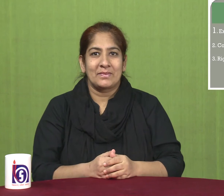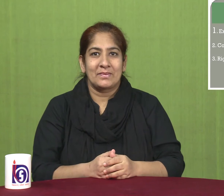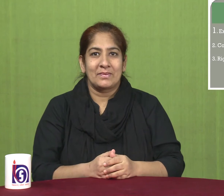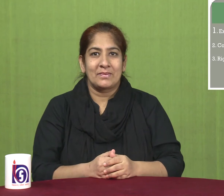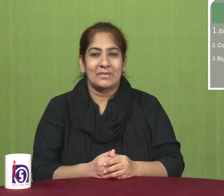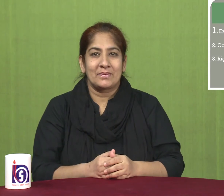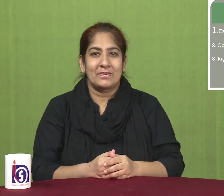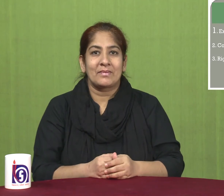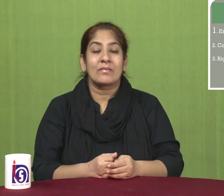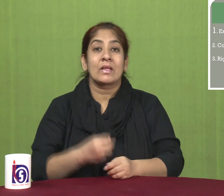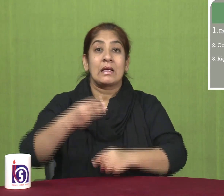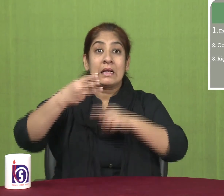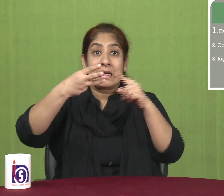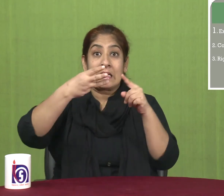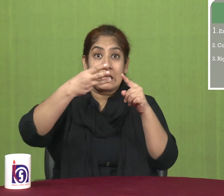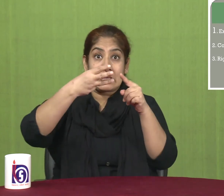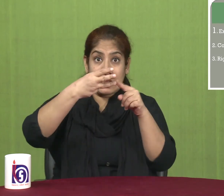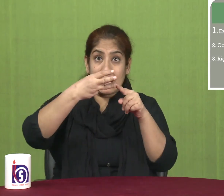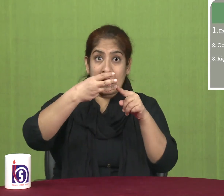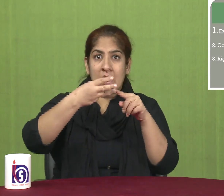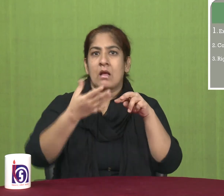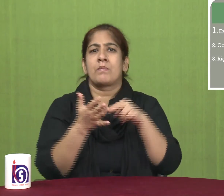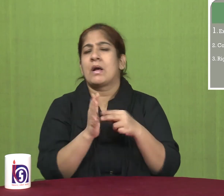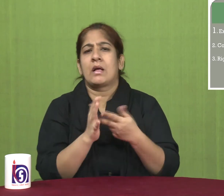And the third factor explains about